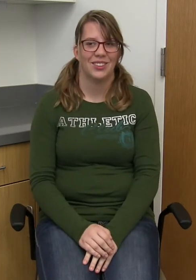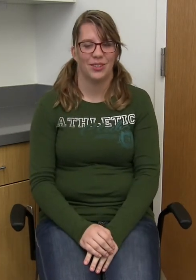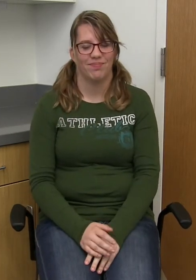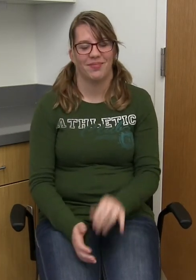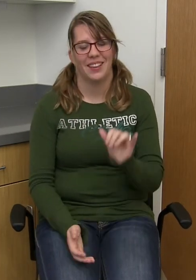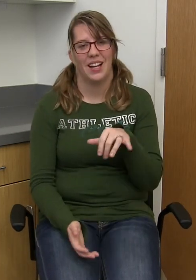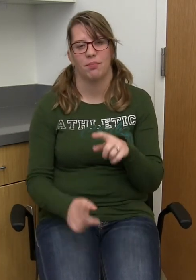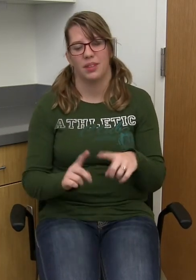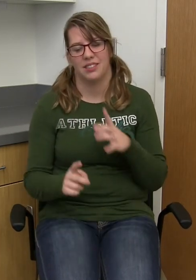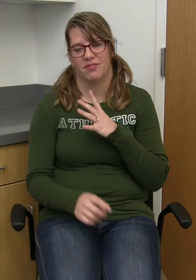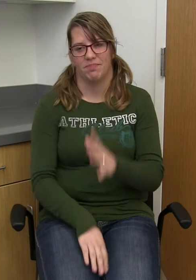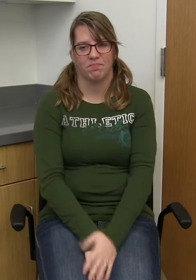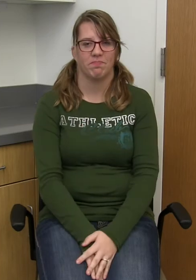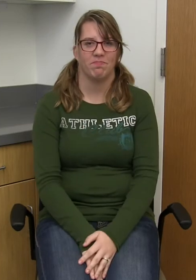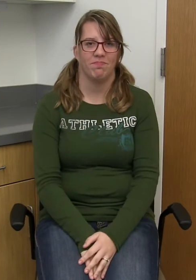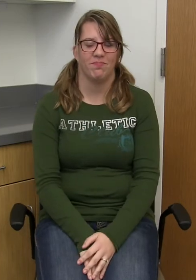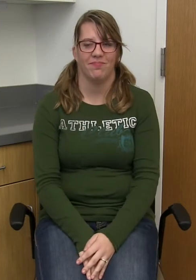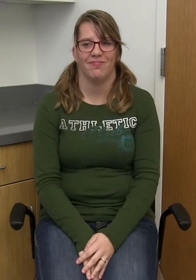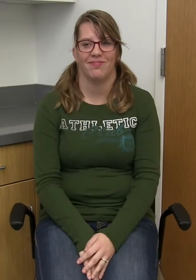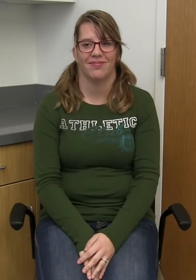Yeah, allergies are hard sometimes, that's for sure.